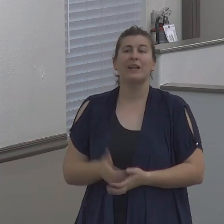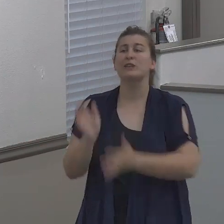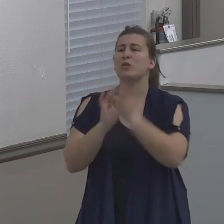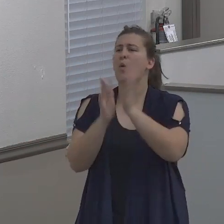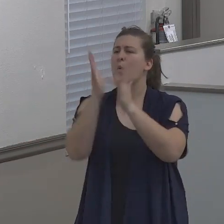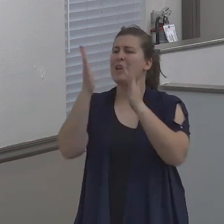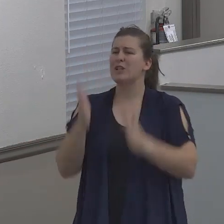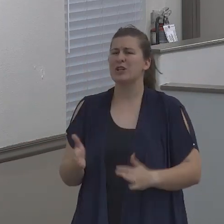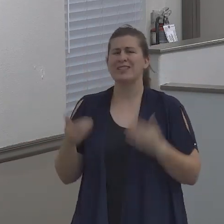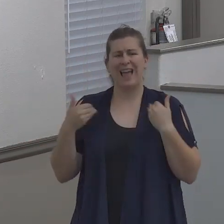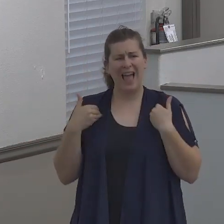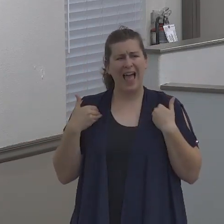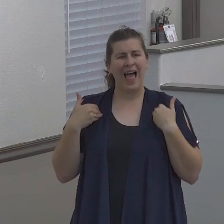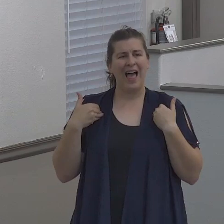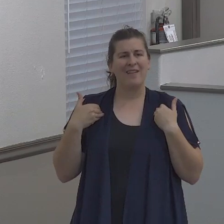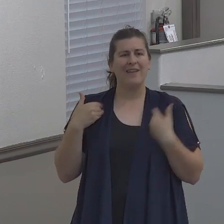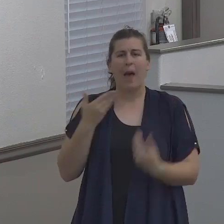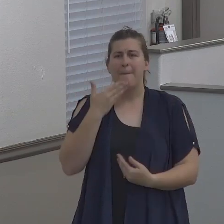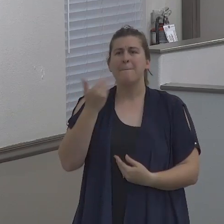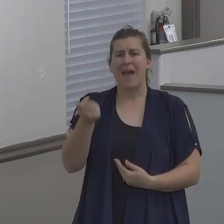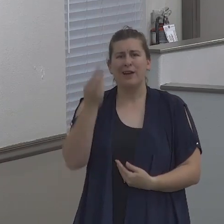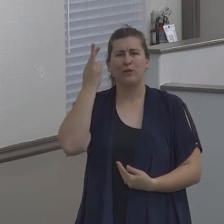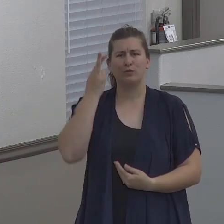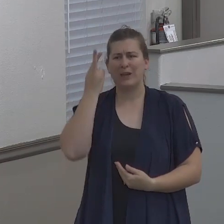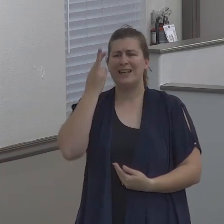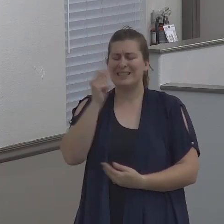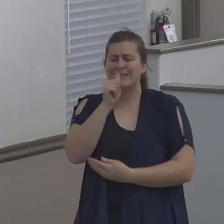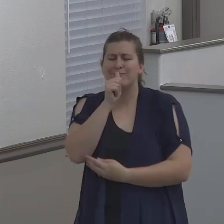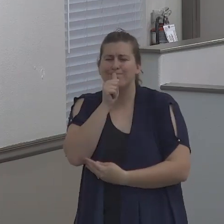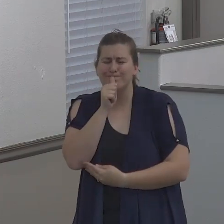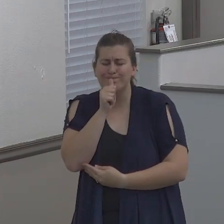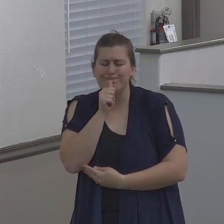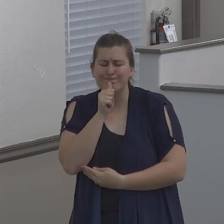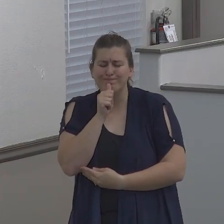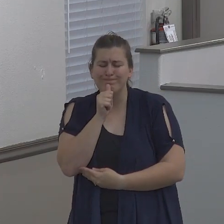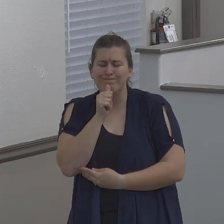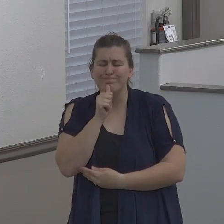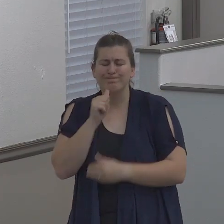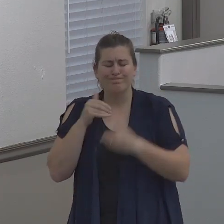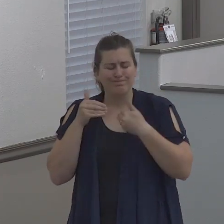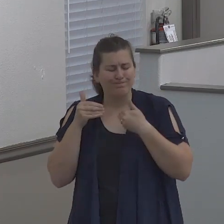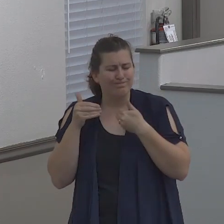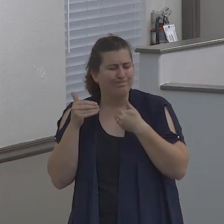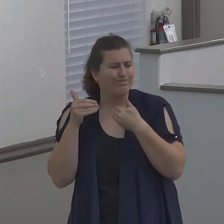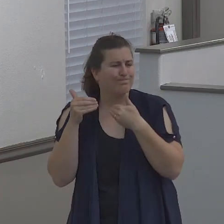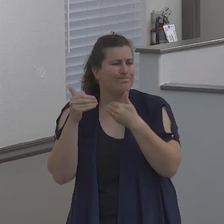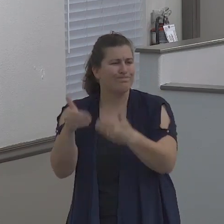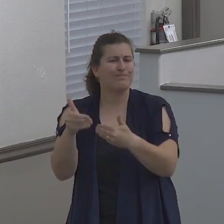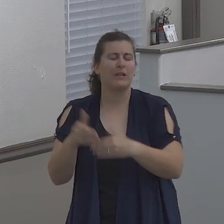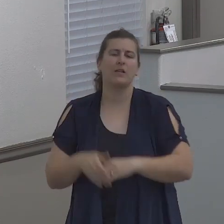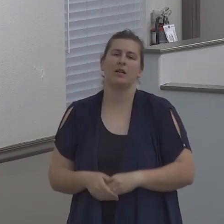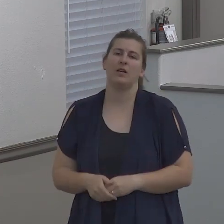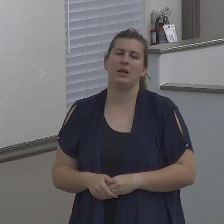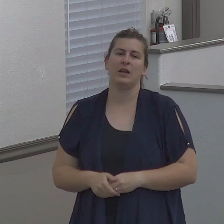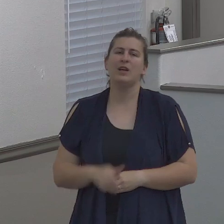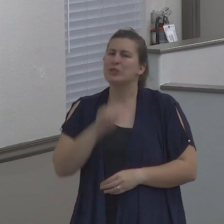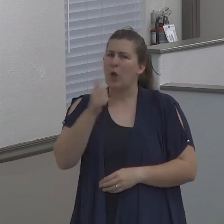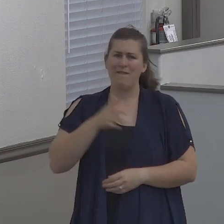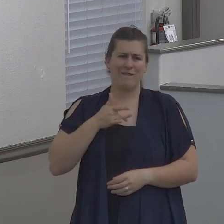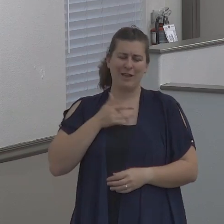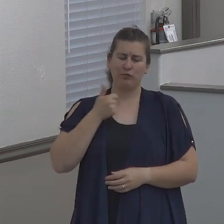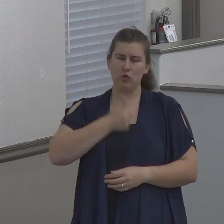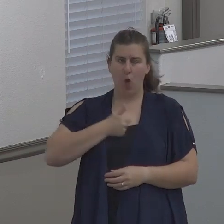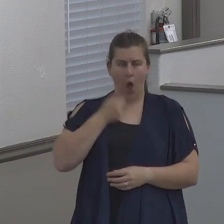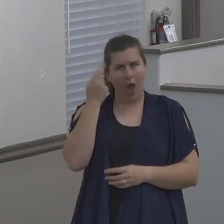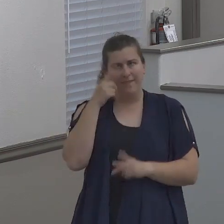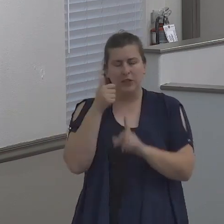Christians have a better reason to endure And in some cases, let's face